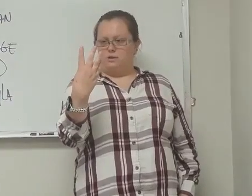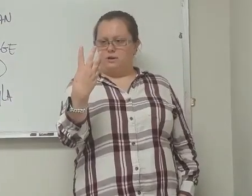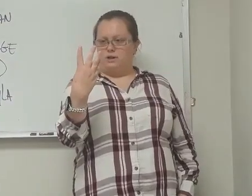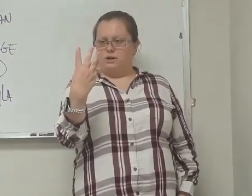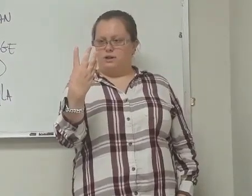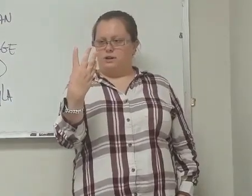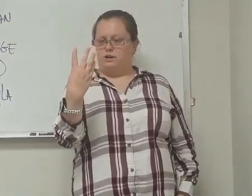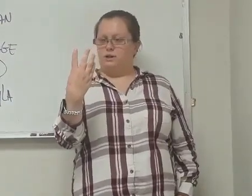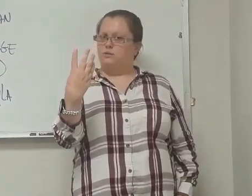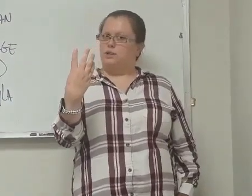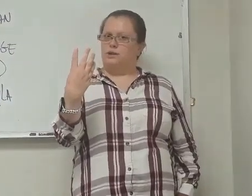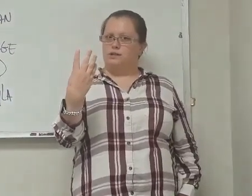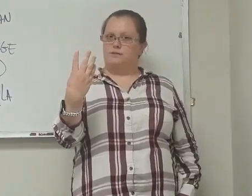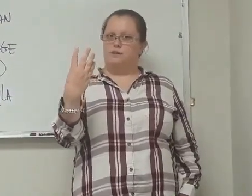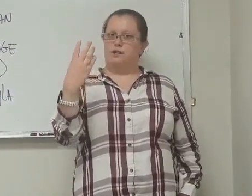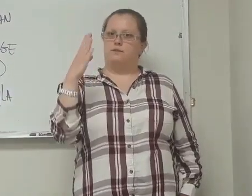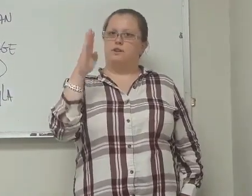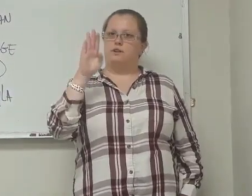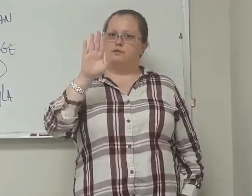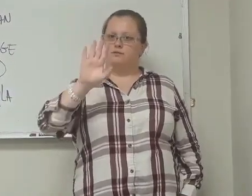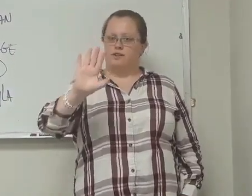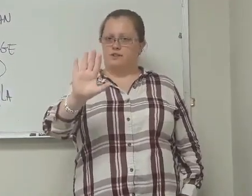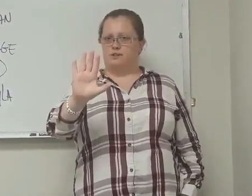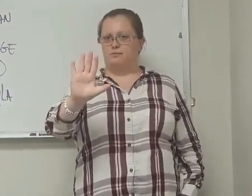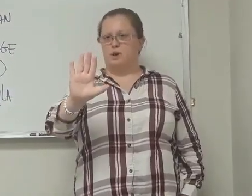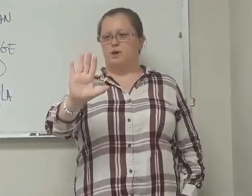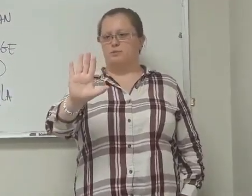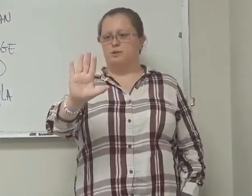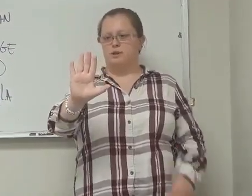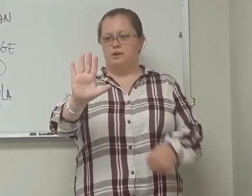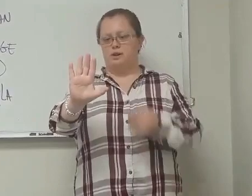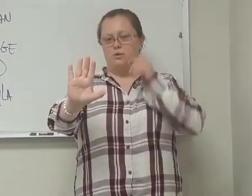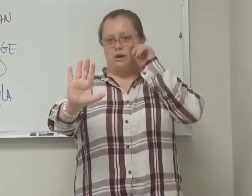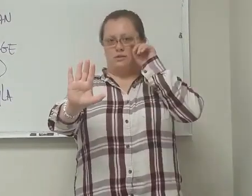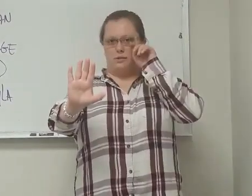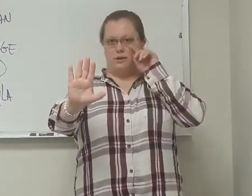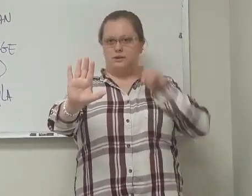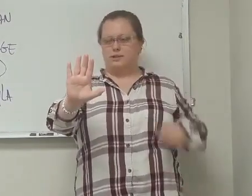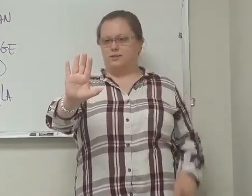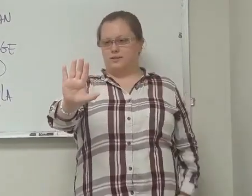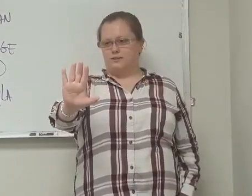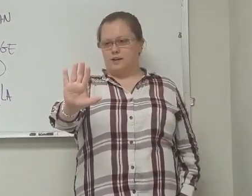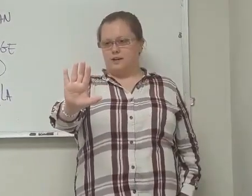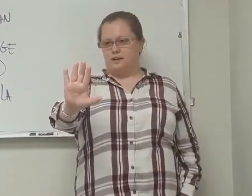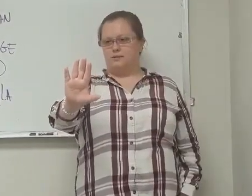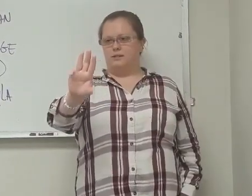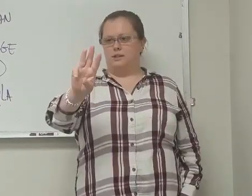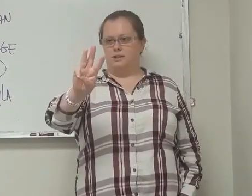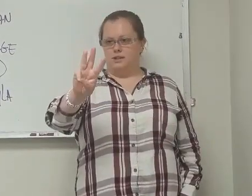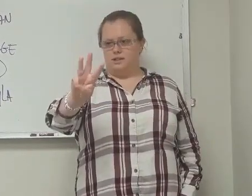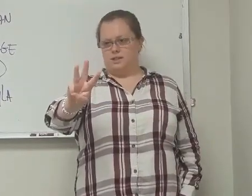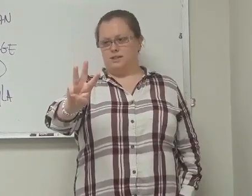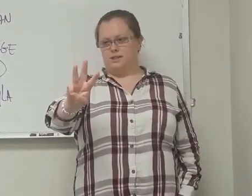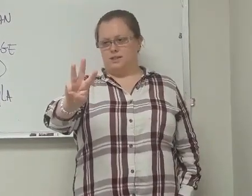4, and then when you get to 5, you're going to face your palm away from you, and it's 5,